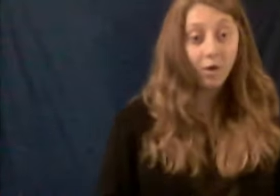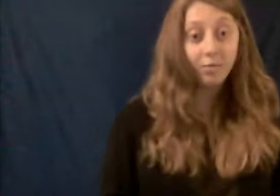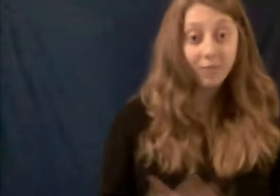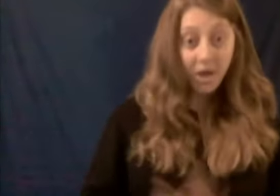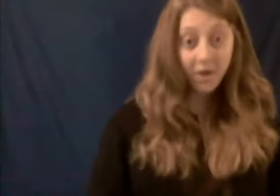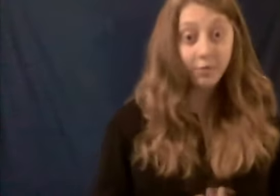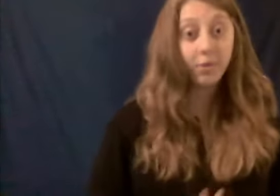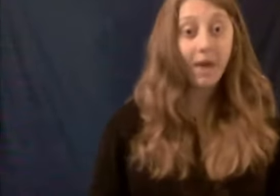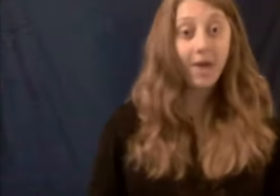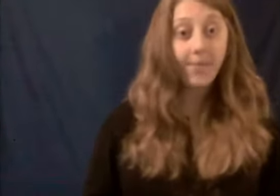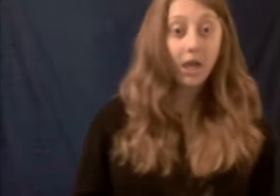home caring for the baby.